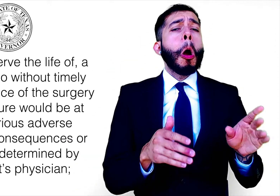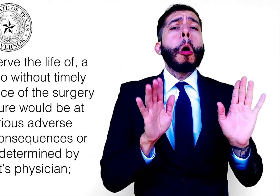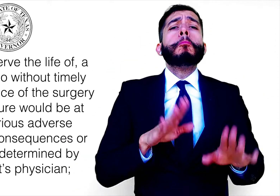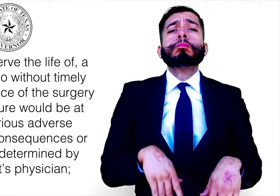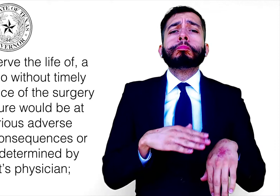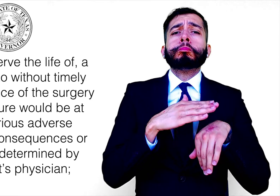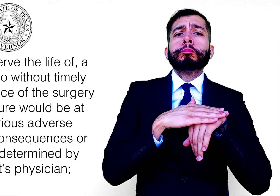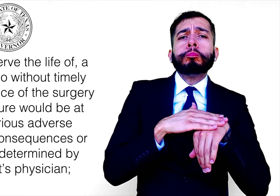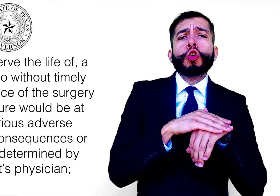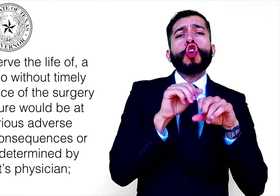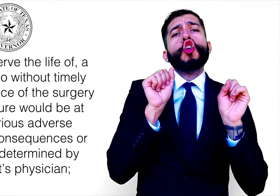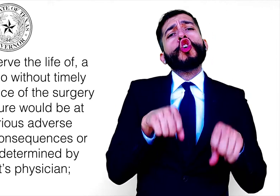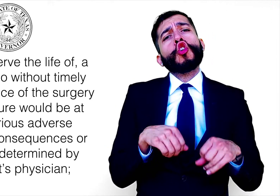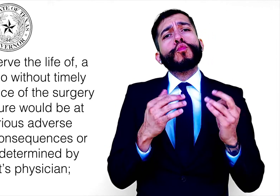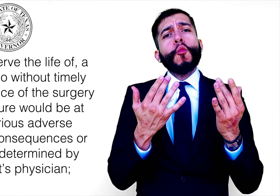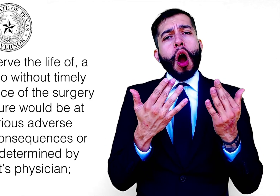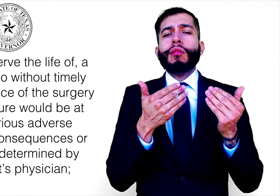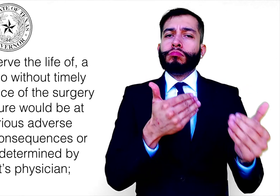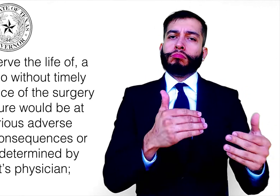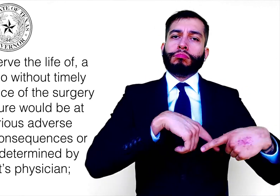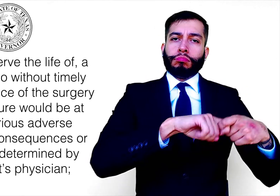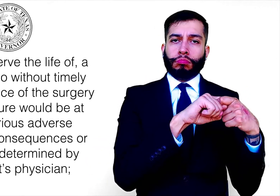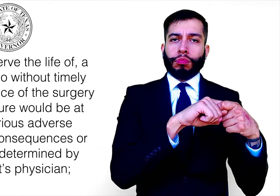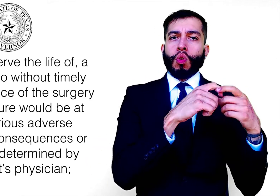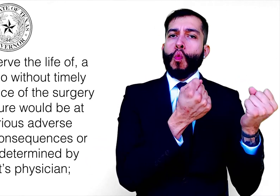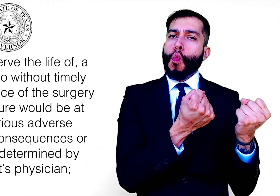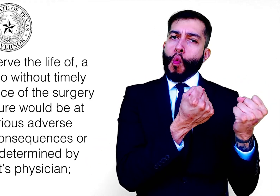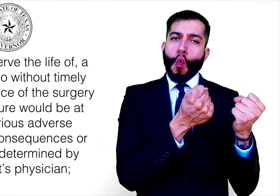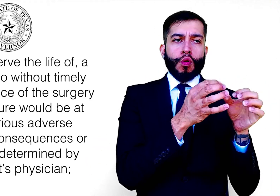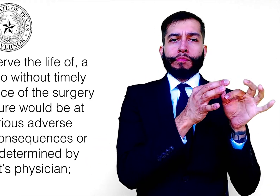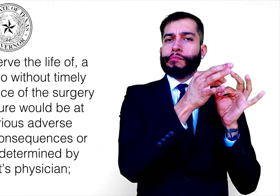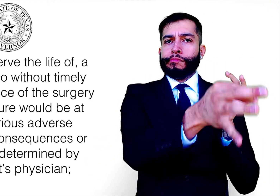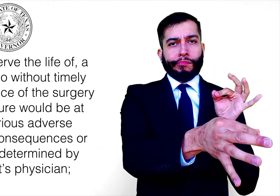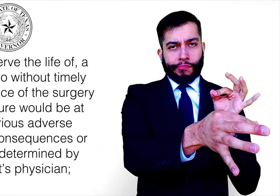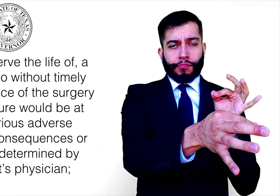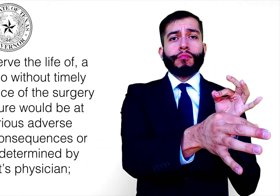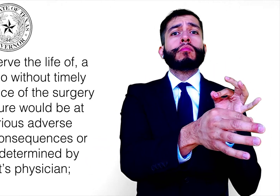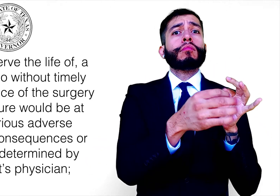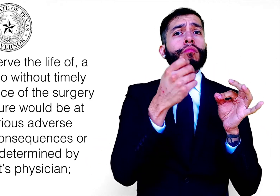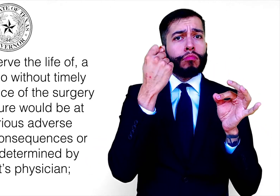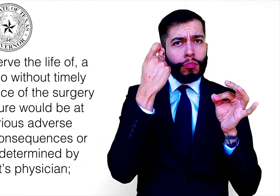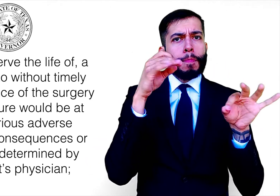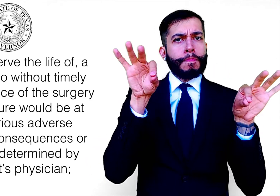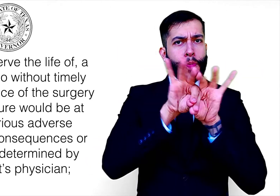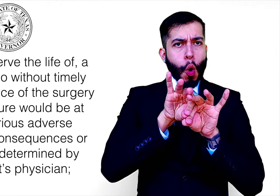physician, provided, however, that this prohibition shall not apply to either of the following.